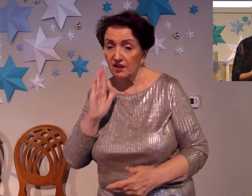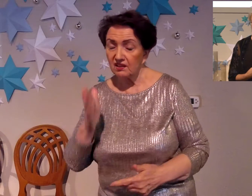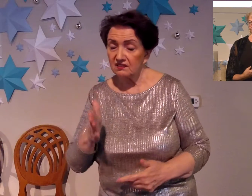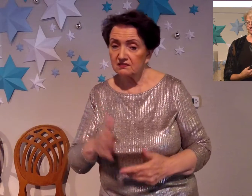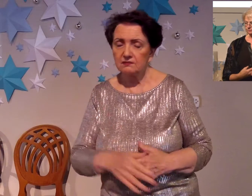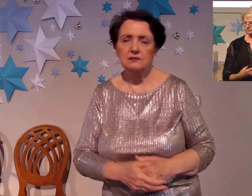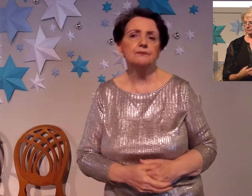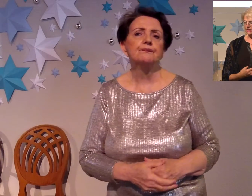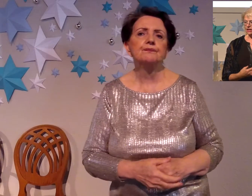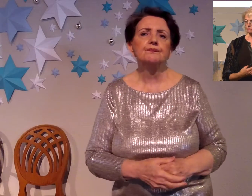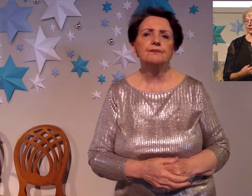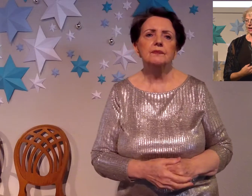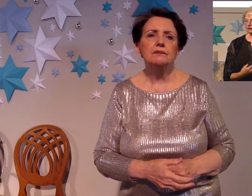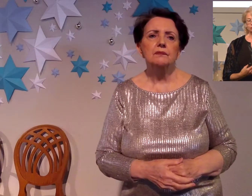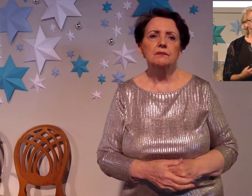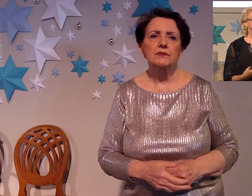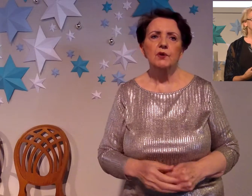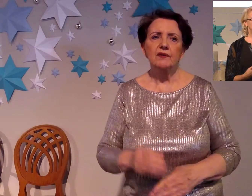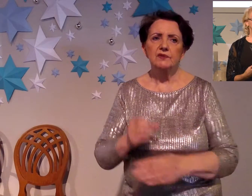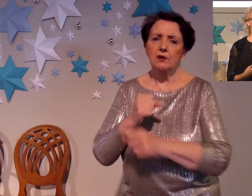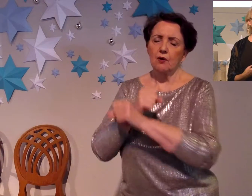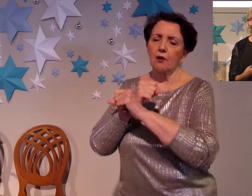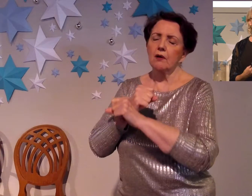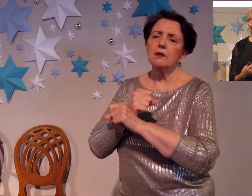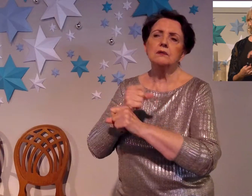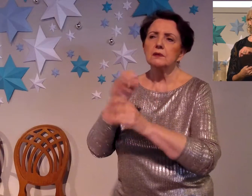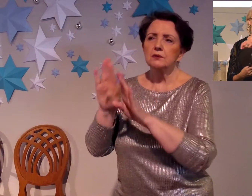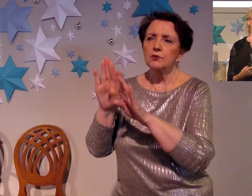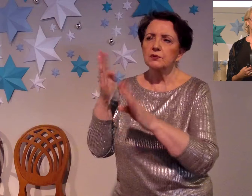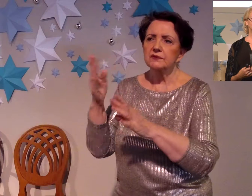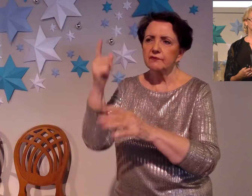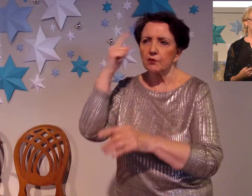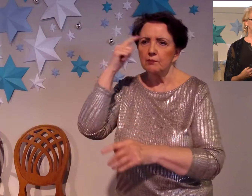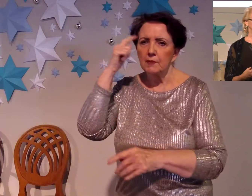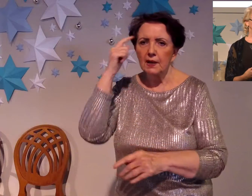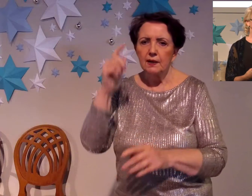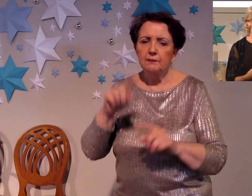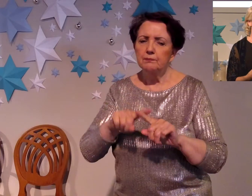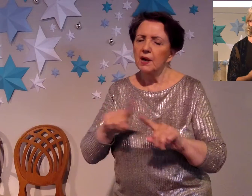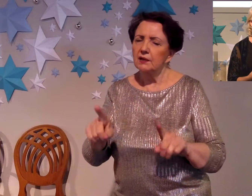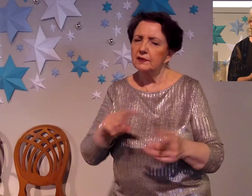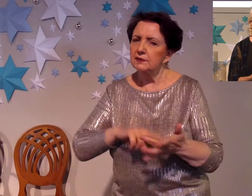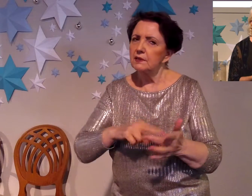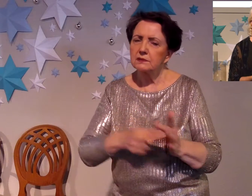minds, but I don't believe that that means we wall ourselves off.